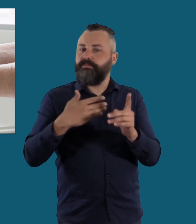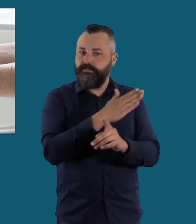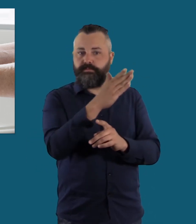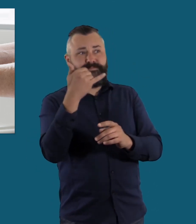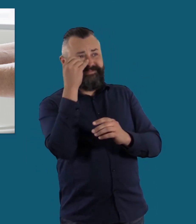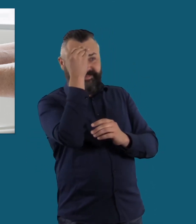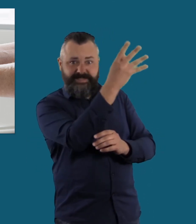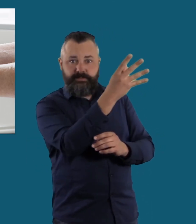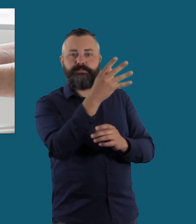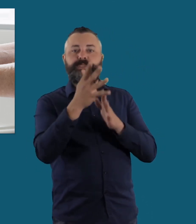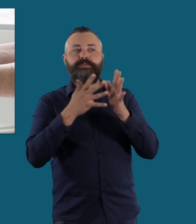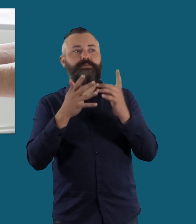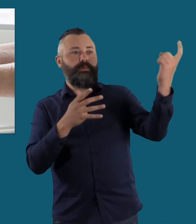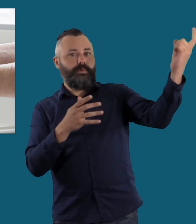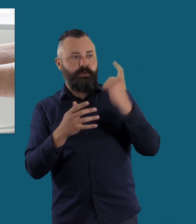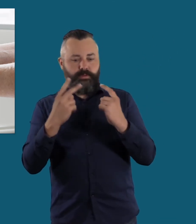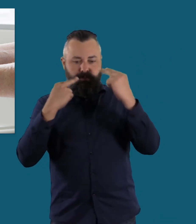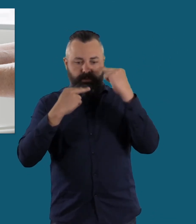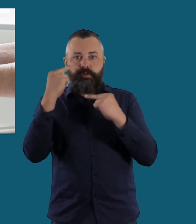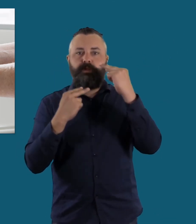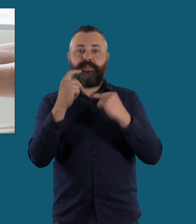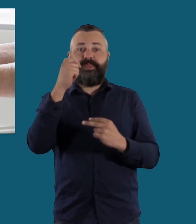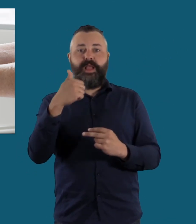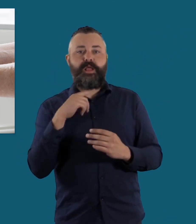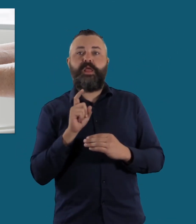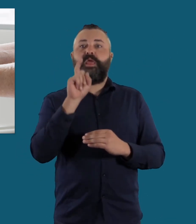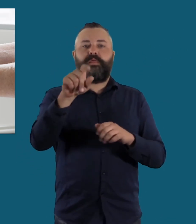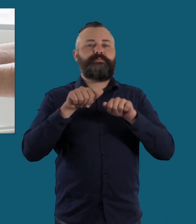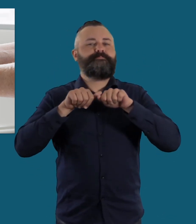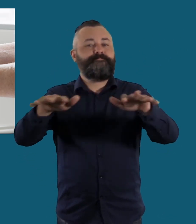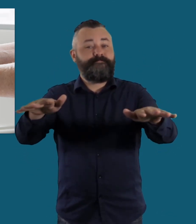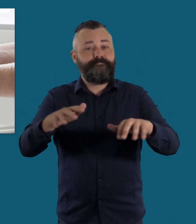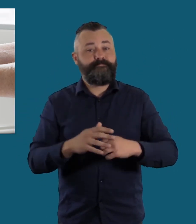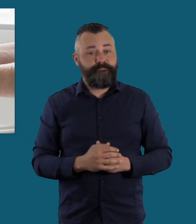Agents can come and assess you, which will minimise the risk of spreading the virus.